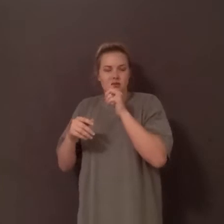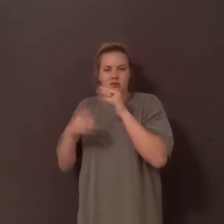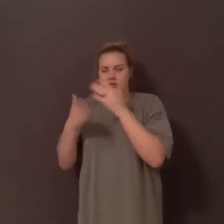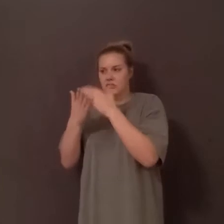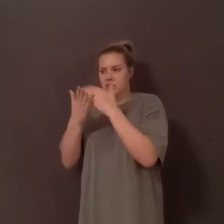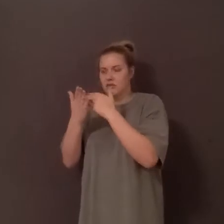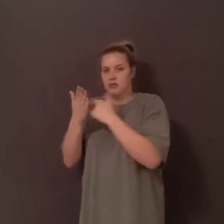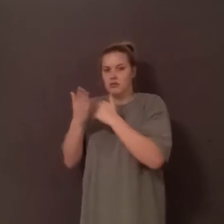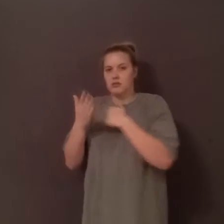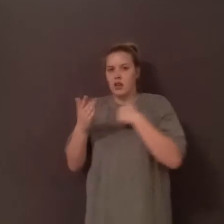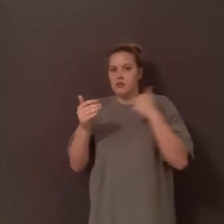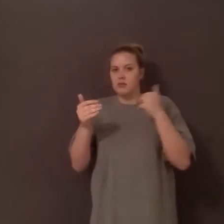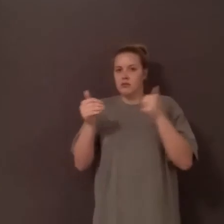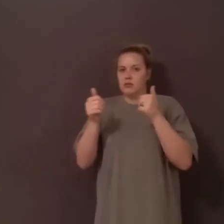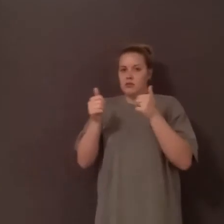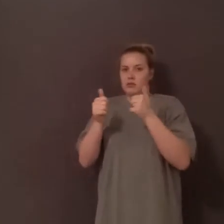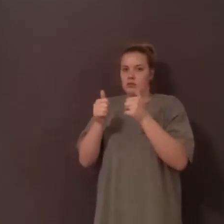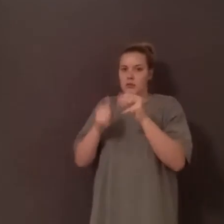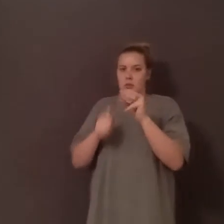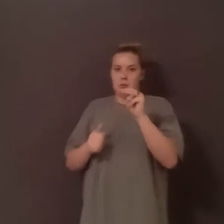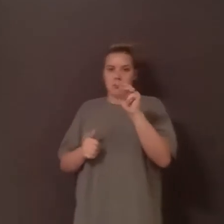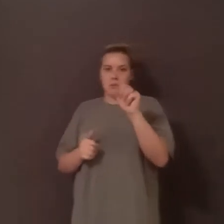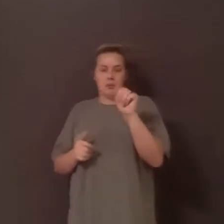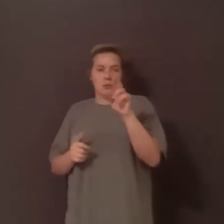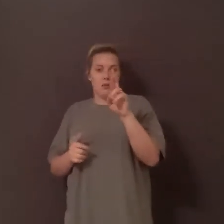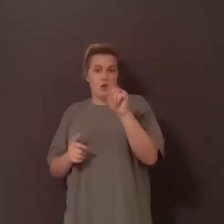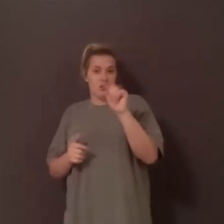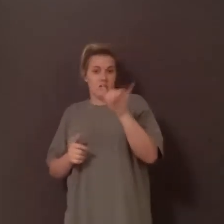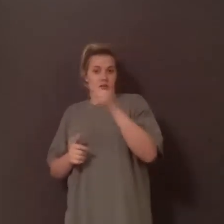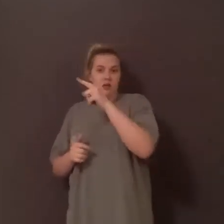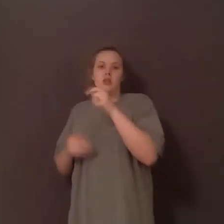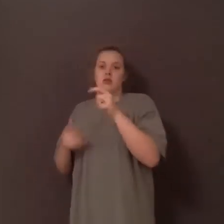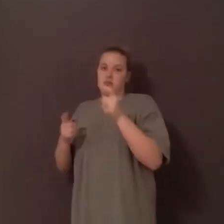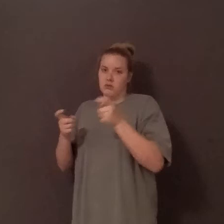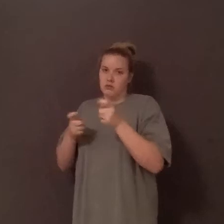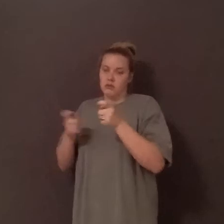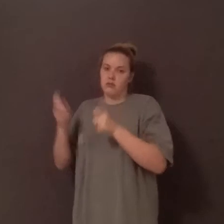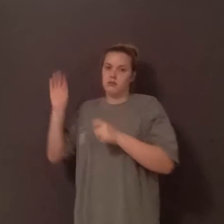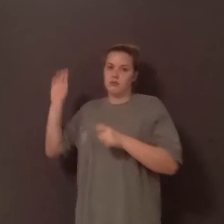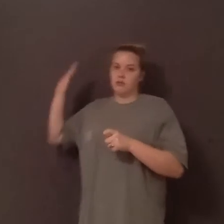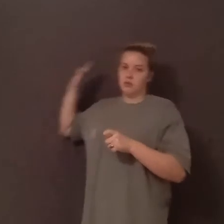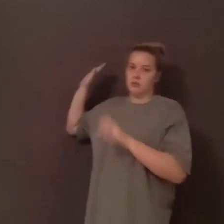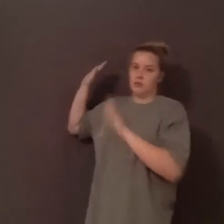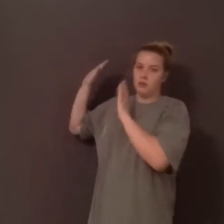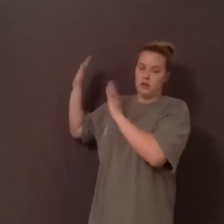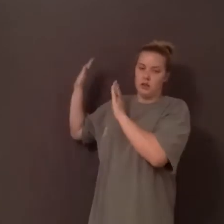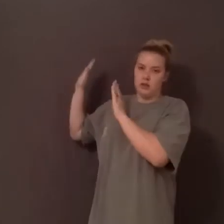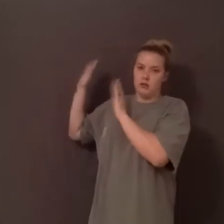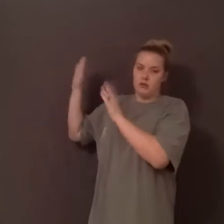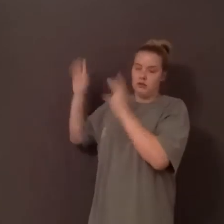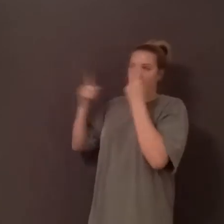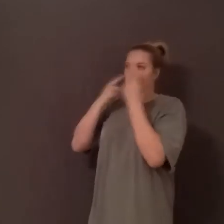I'm going to lean heavily on Marty. I'm conscious it's his version, and it's seen in hindsight after an